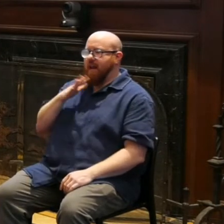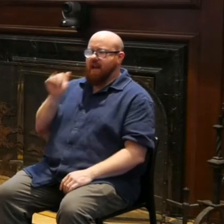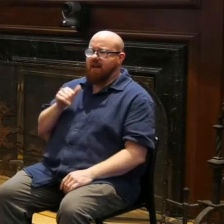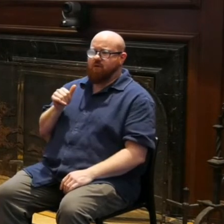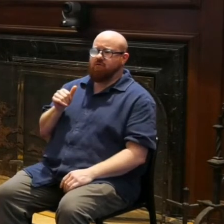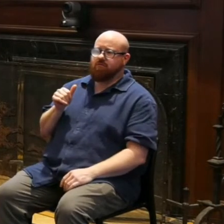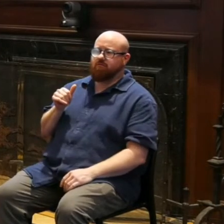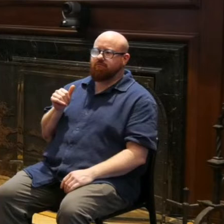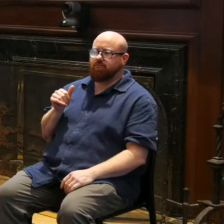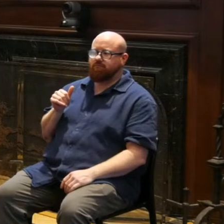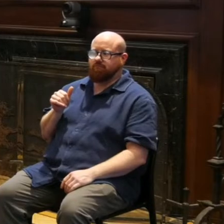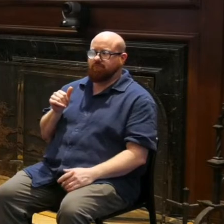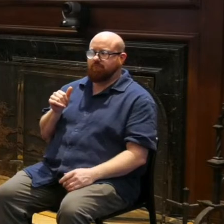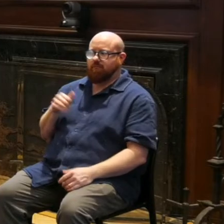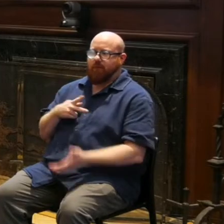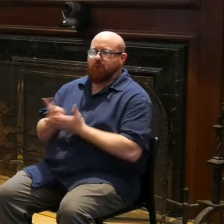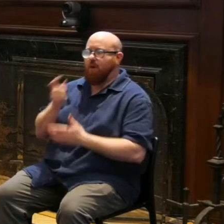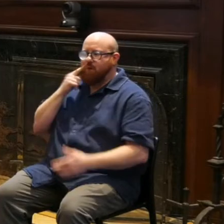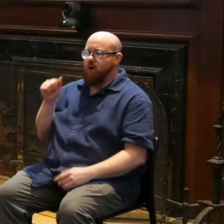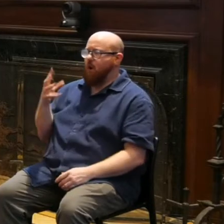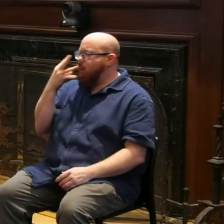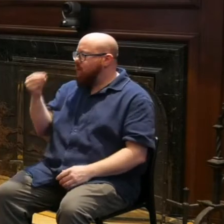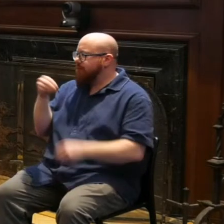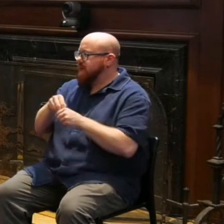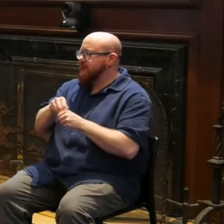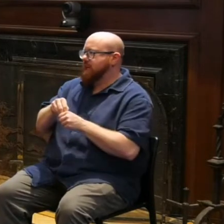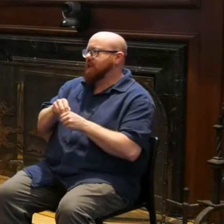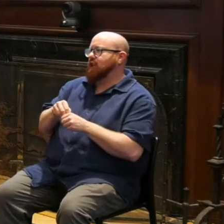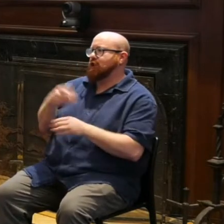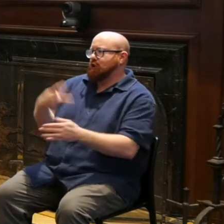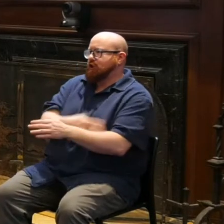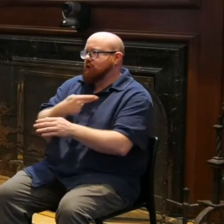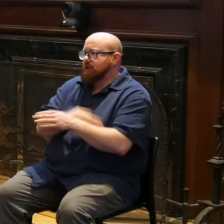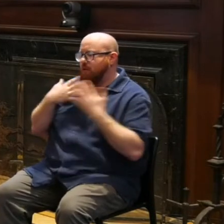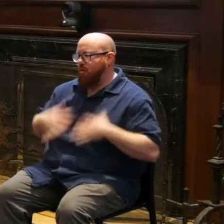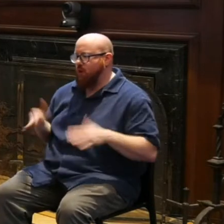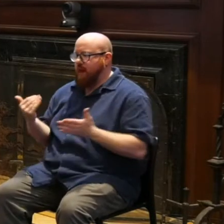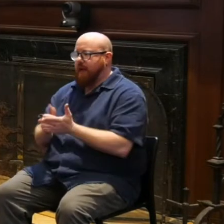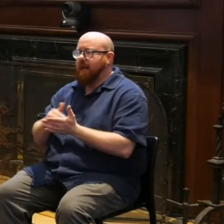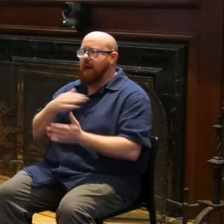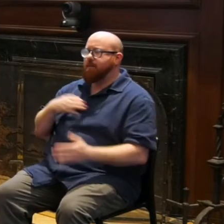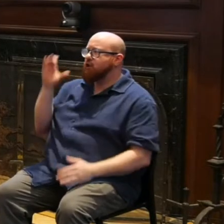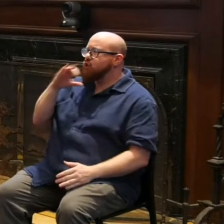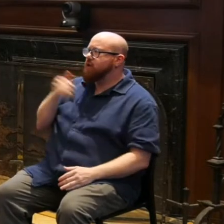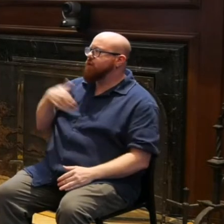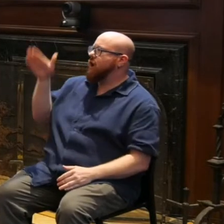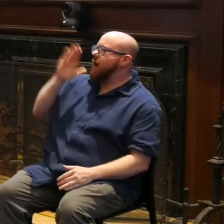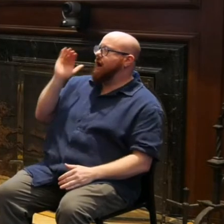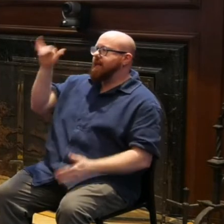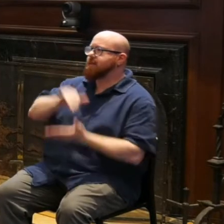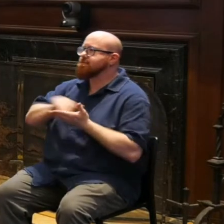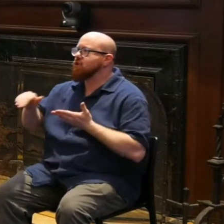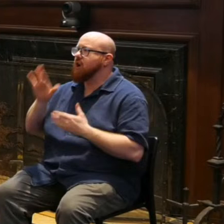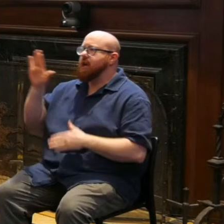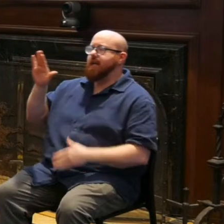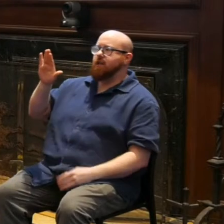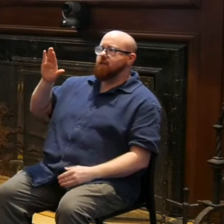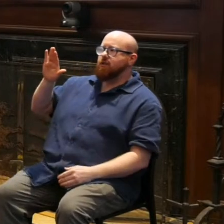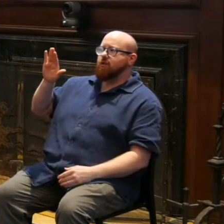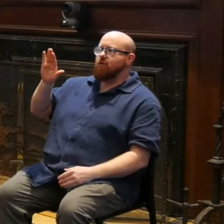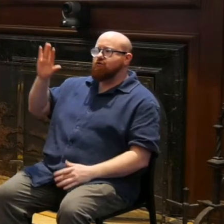again. And that shelter I am searching for be God's mercy, God's grace, God's